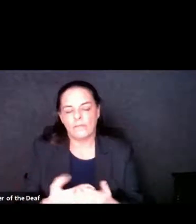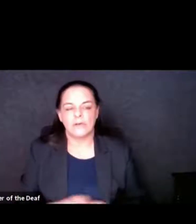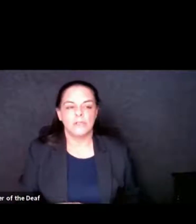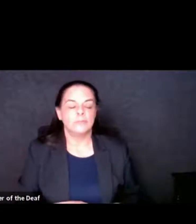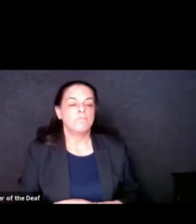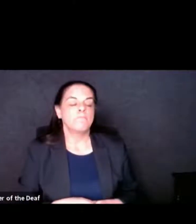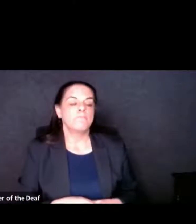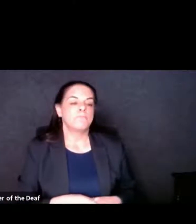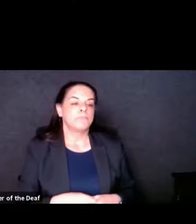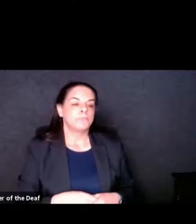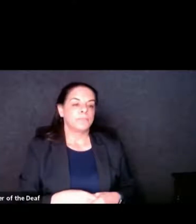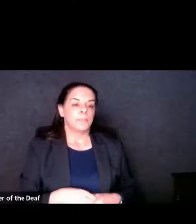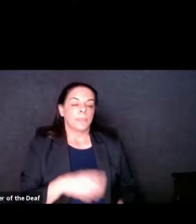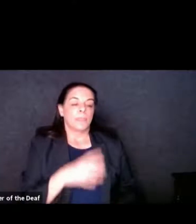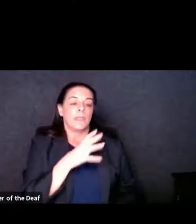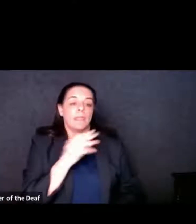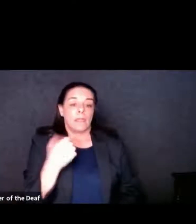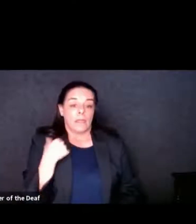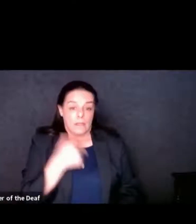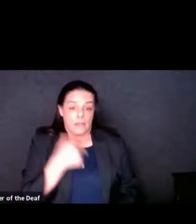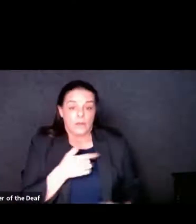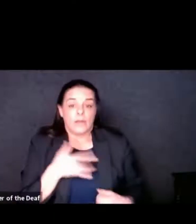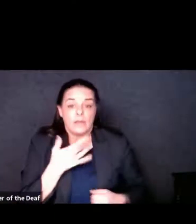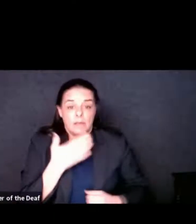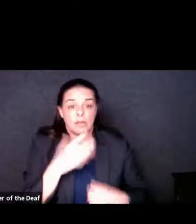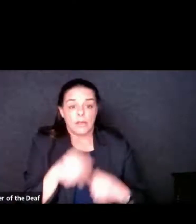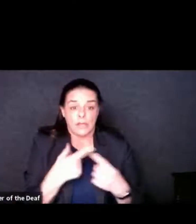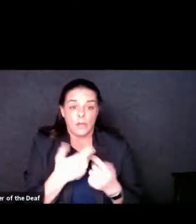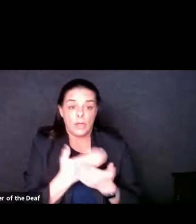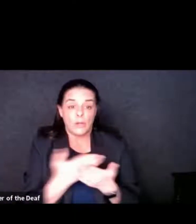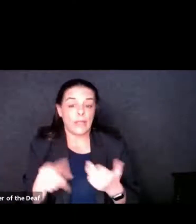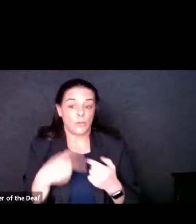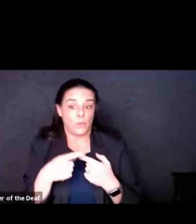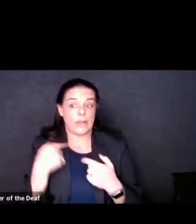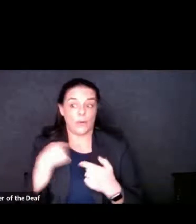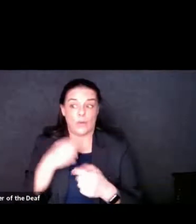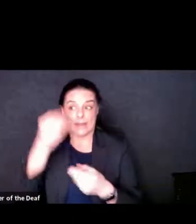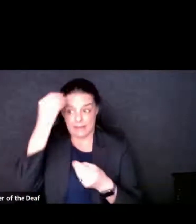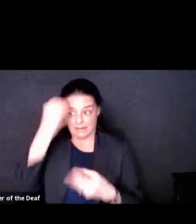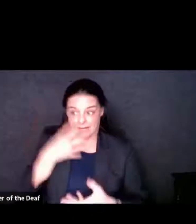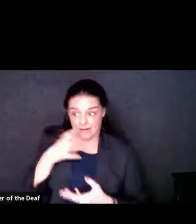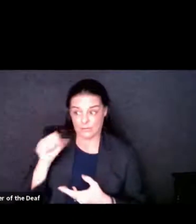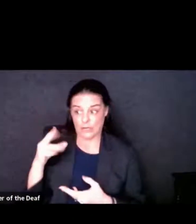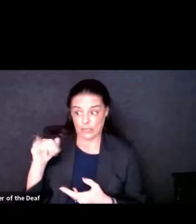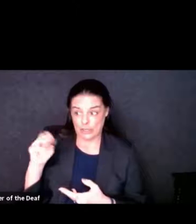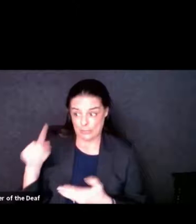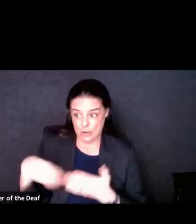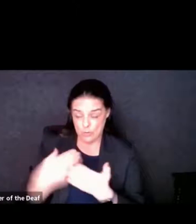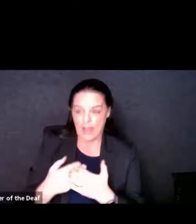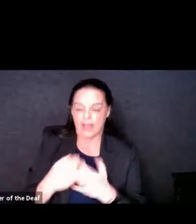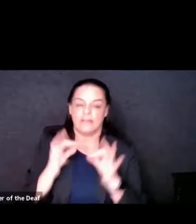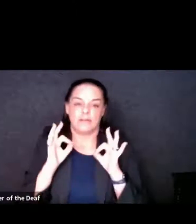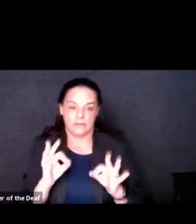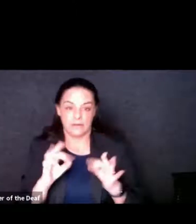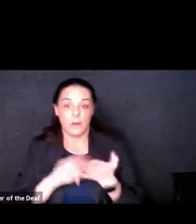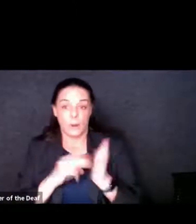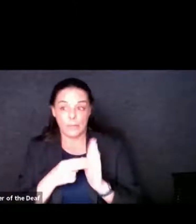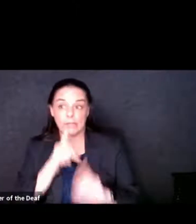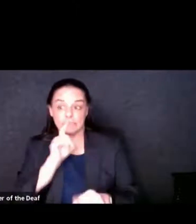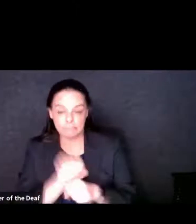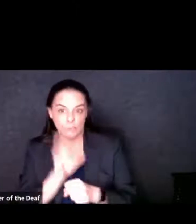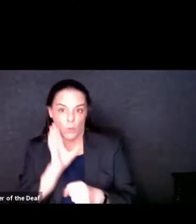And yeah, we feel good about things when we get that notification of shipment, because that means it's literally moving here and is